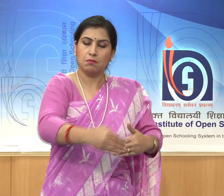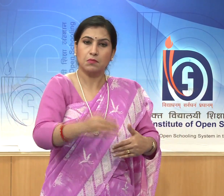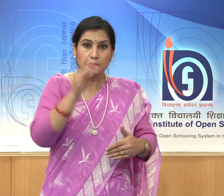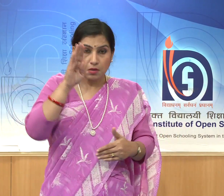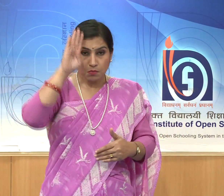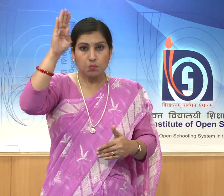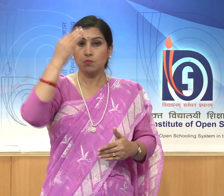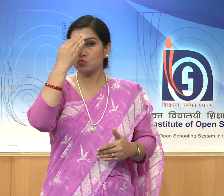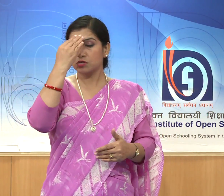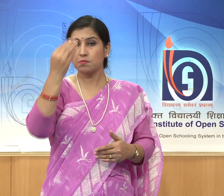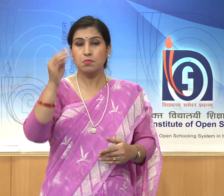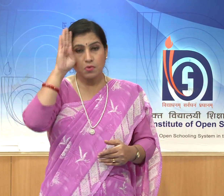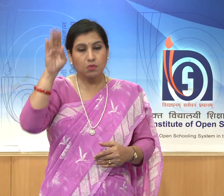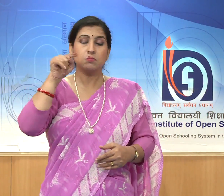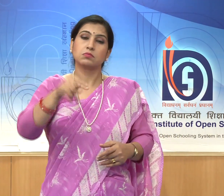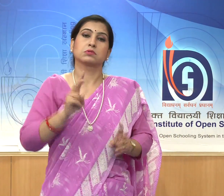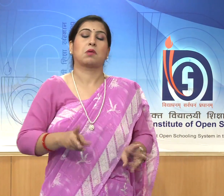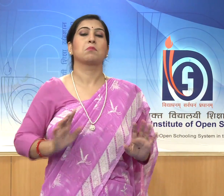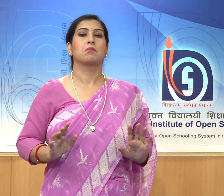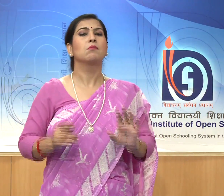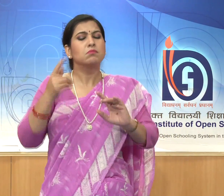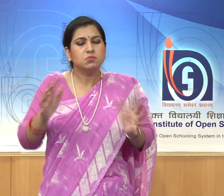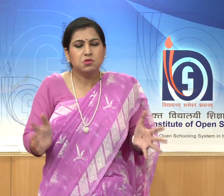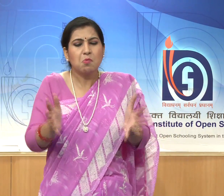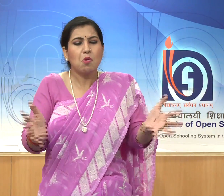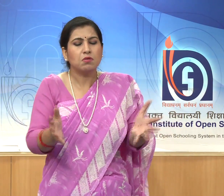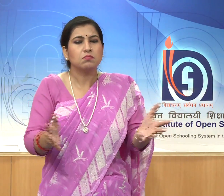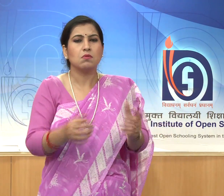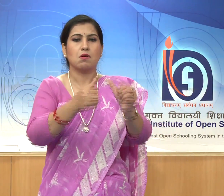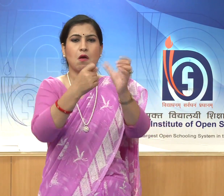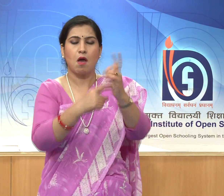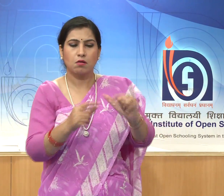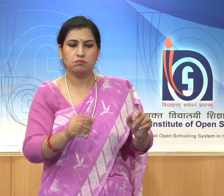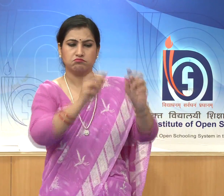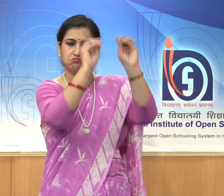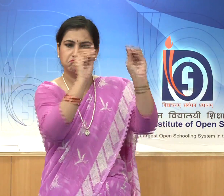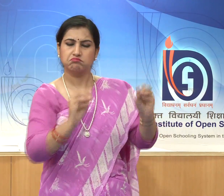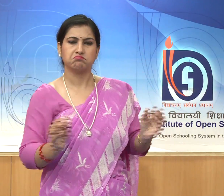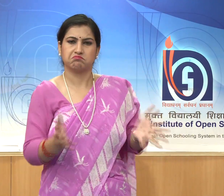rulers, who did not patronize sculptural art.